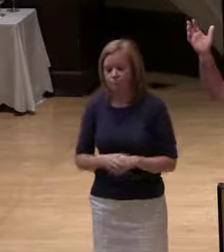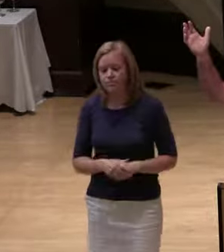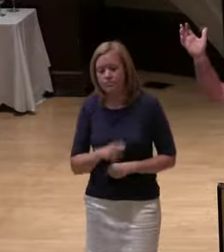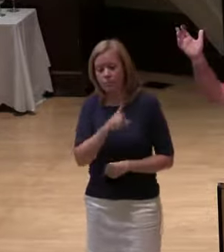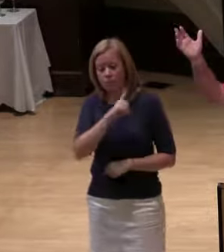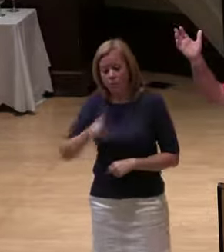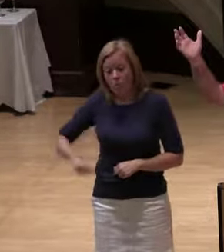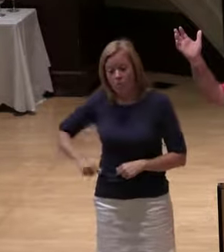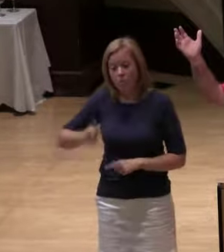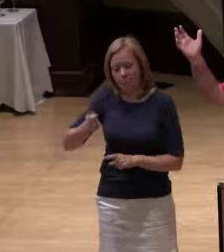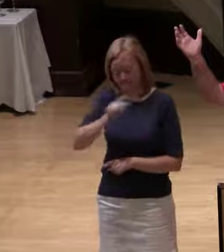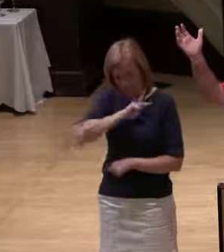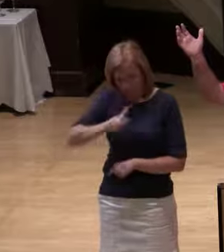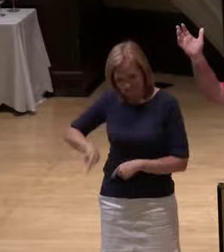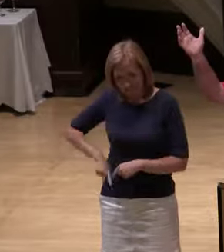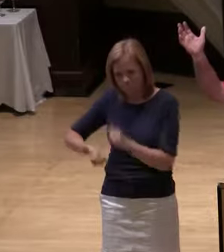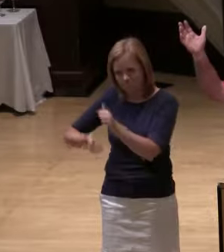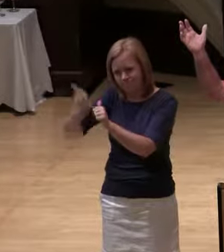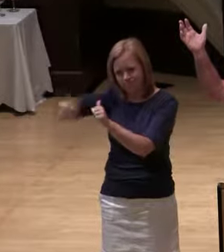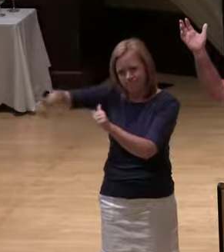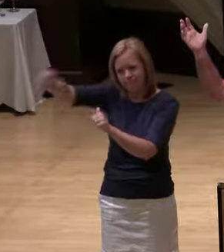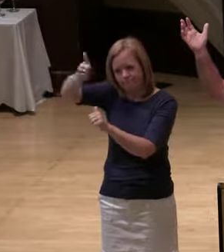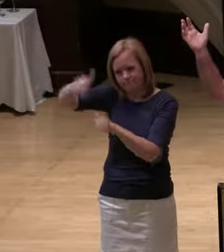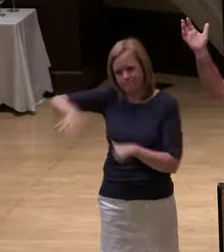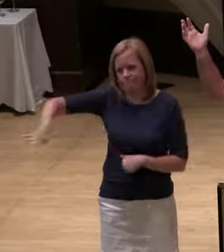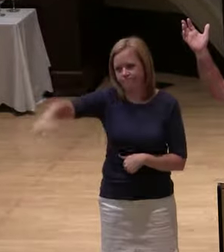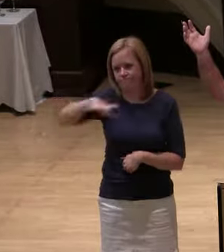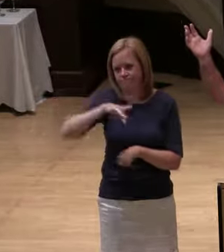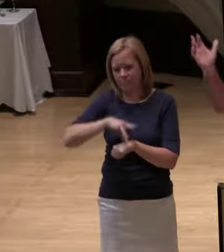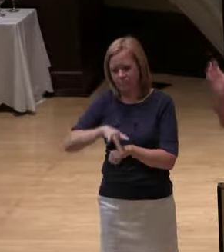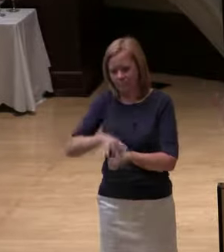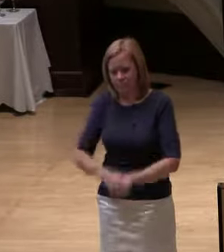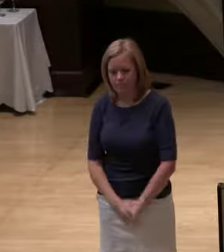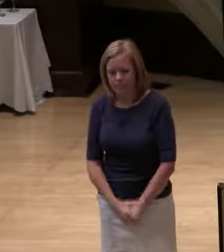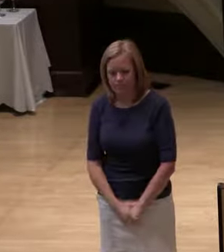Lord is King, the Most High over all the earth.